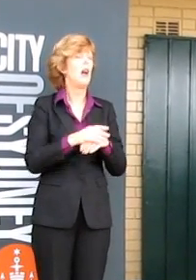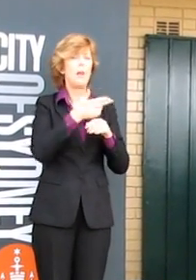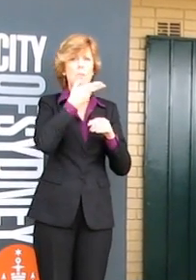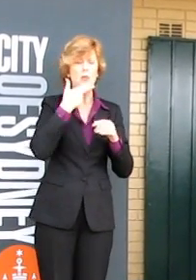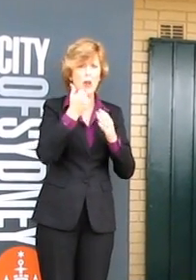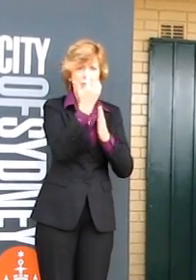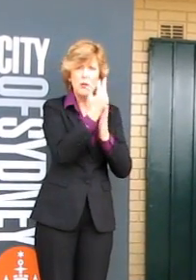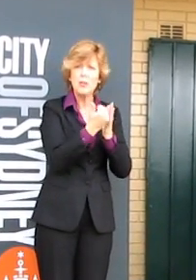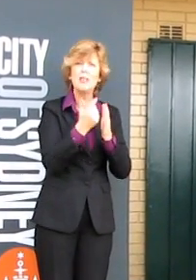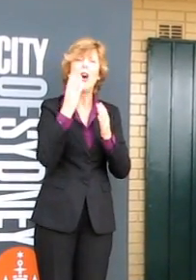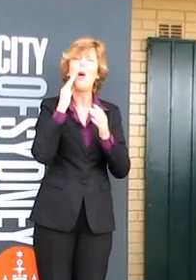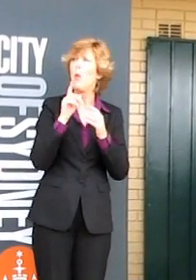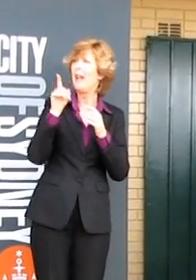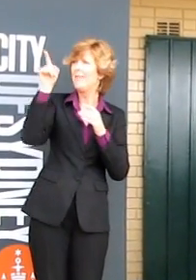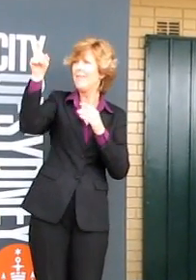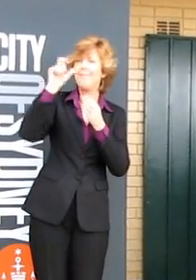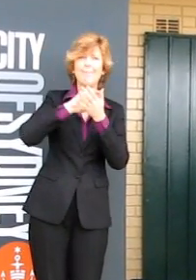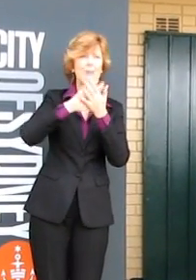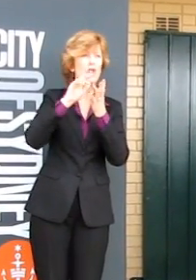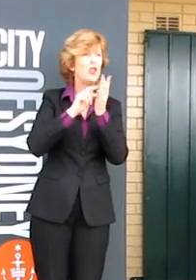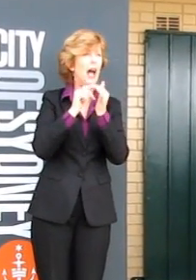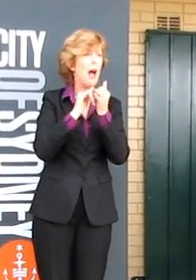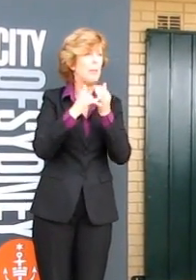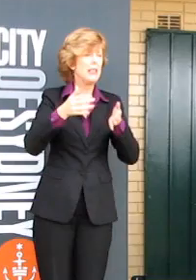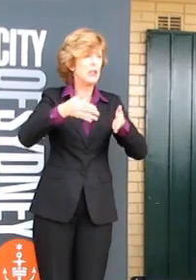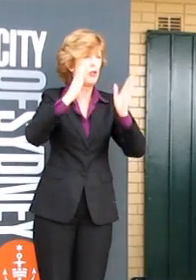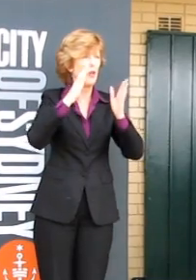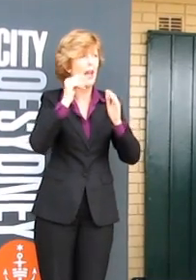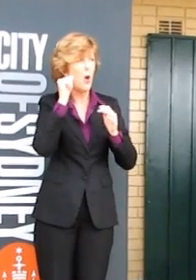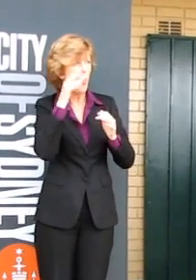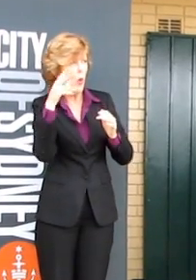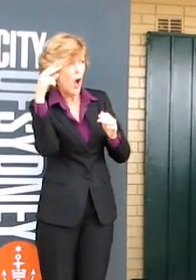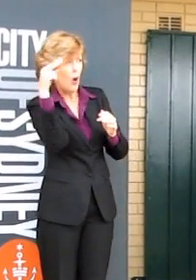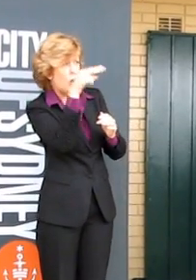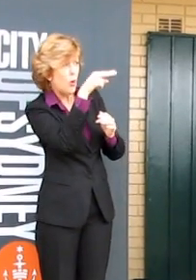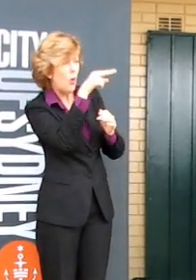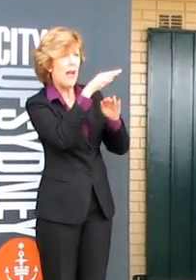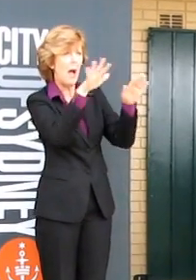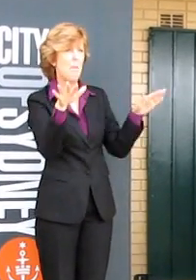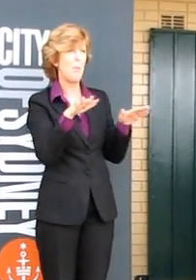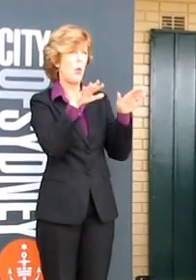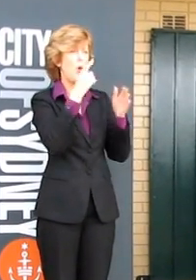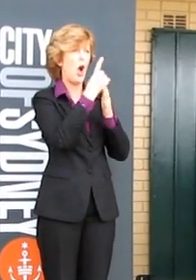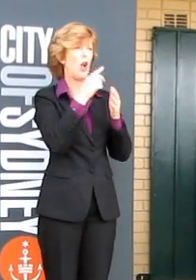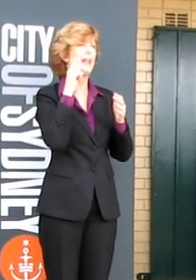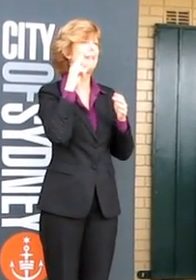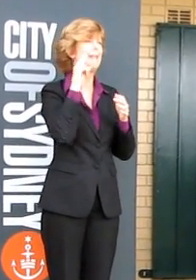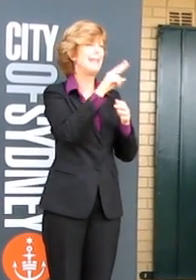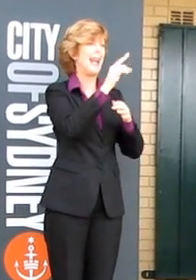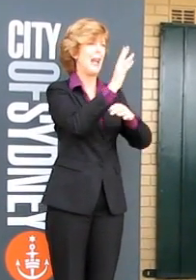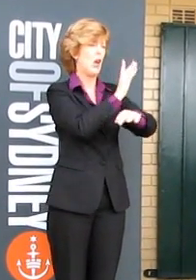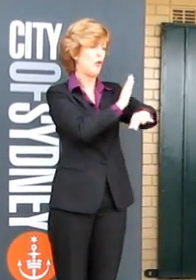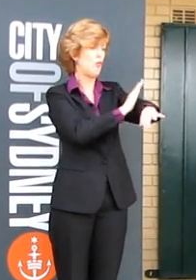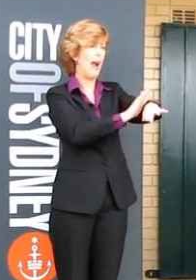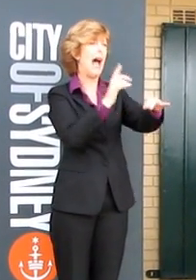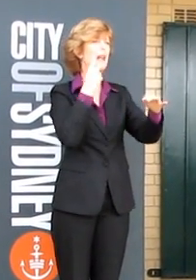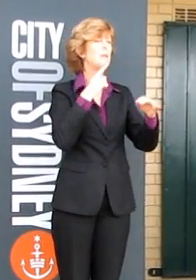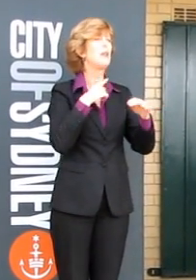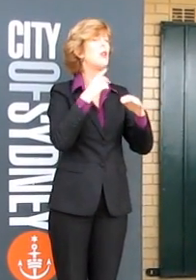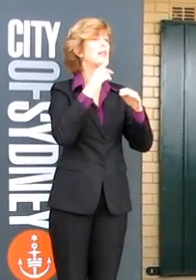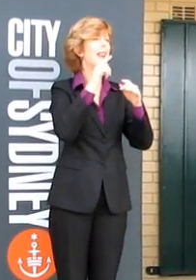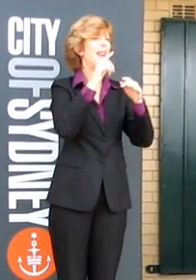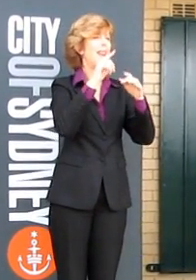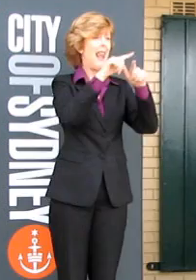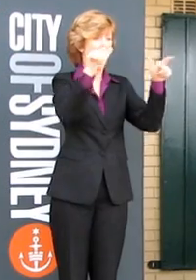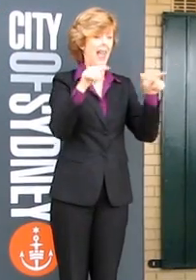Street, when the pool is finished, you won't be looking at a pool, you'll be just looking at a grassy knoll, because the landscaping is going to fold over the building. So it's